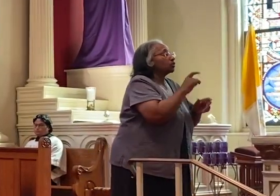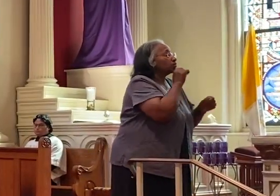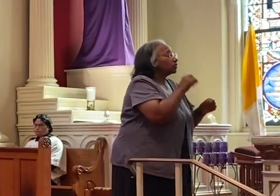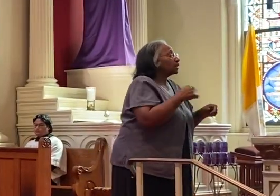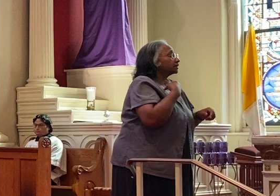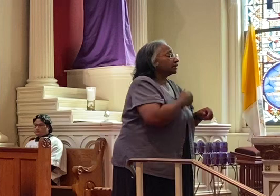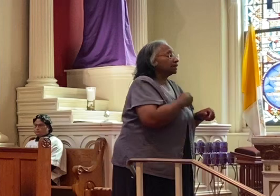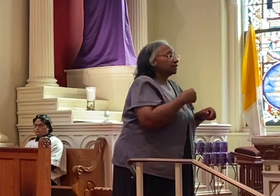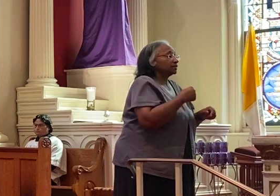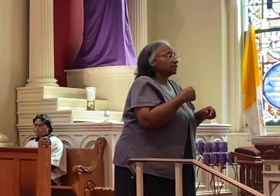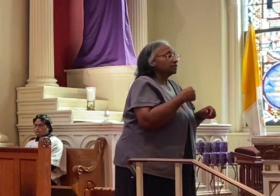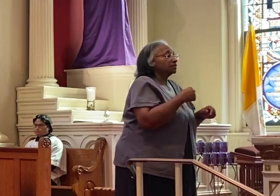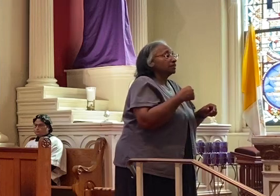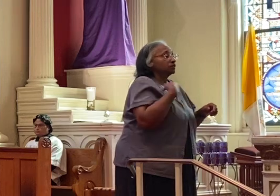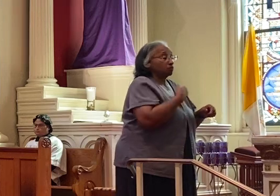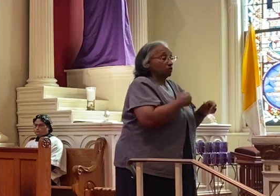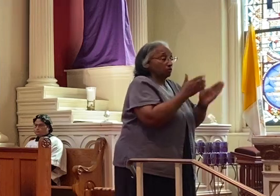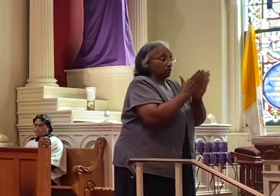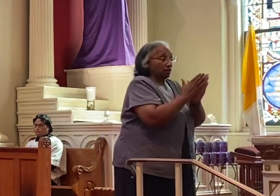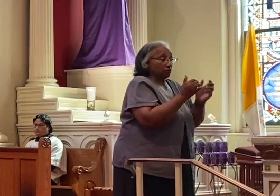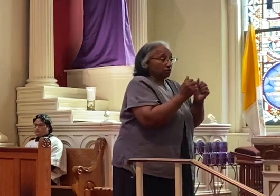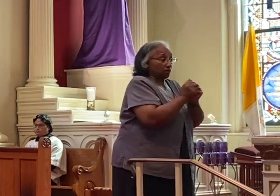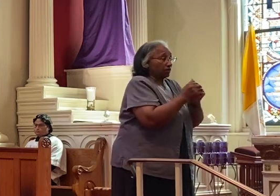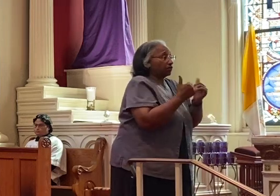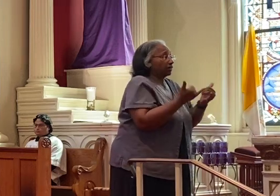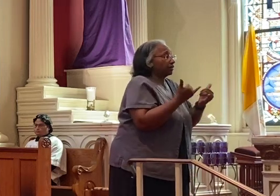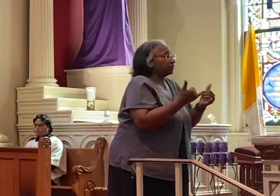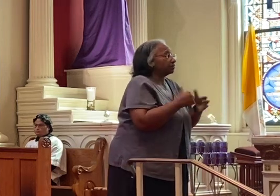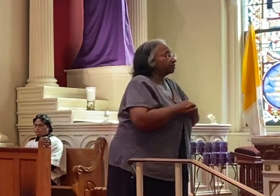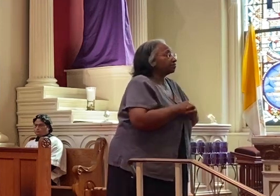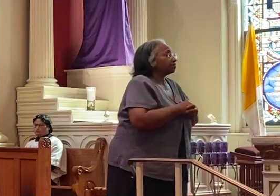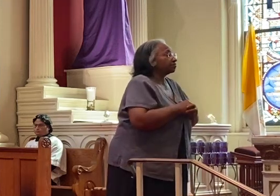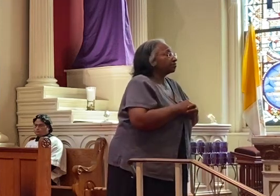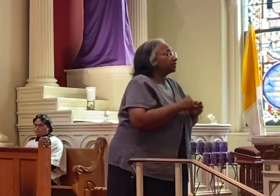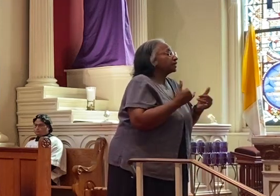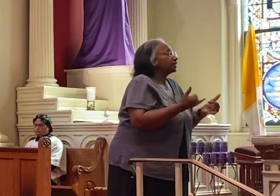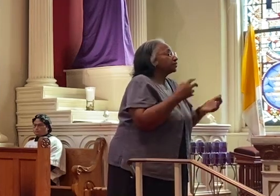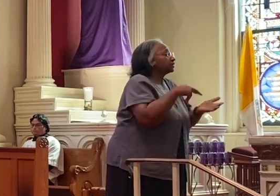as we pray together here in our community of faith. Let us stand as we conclude.